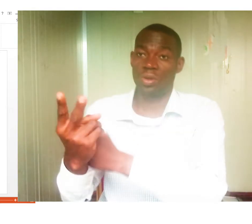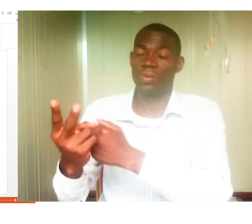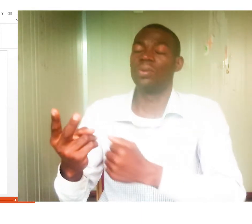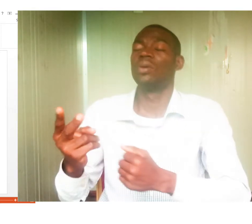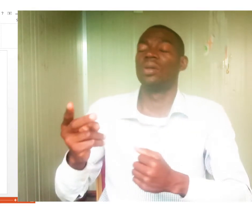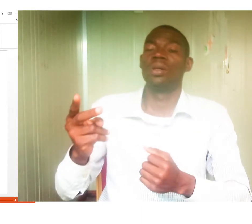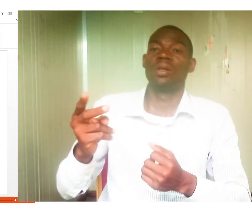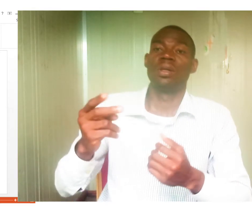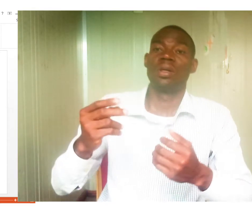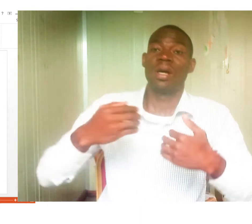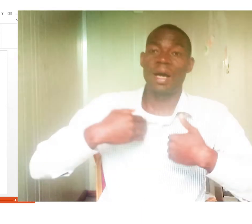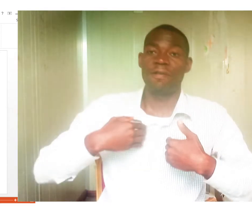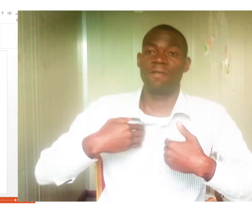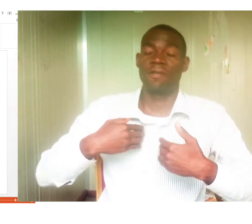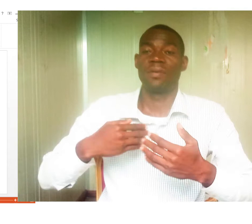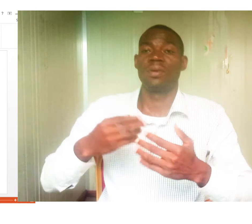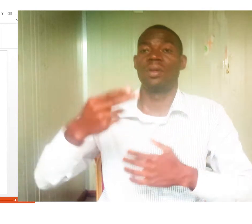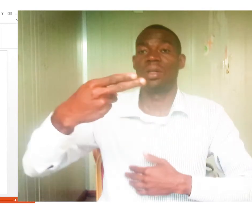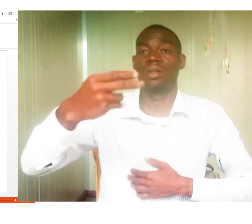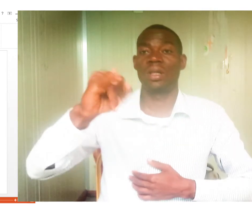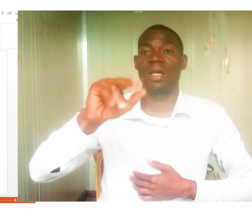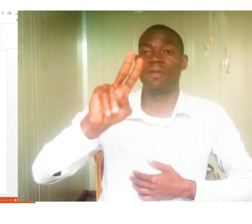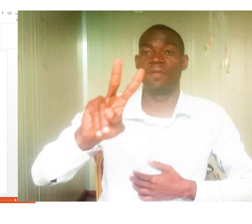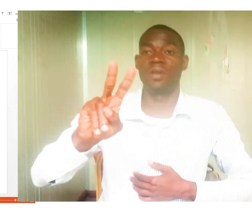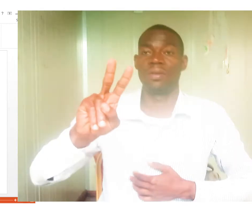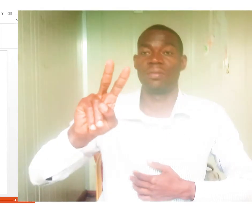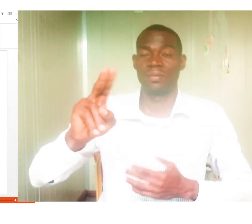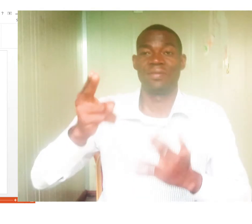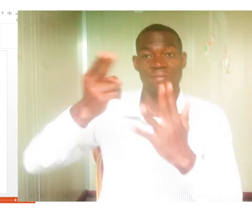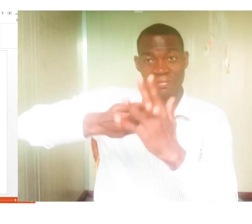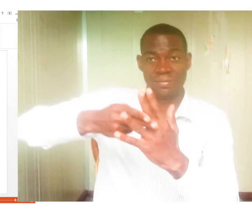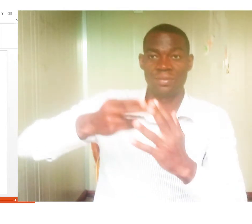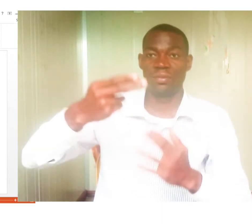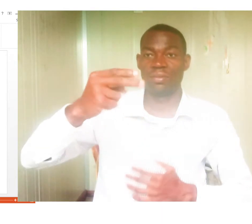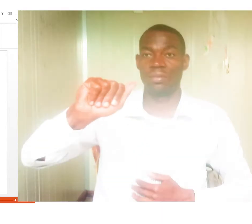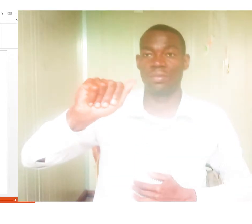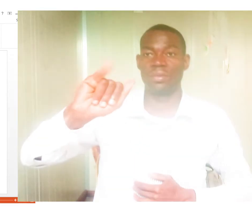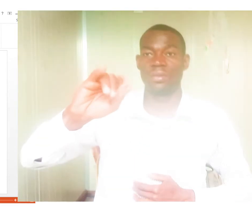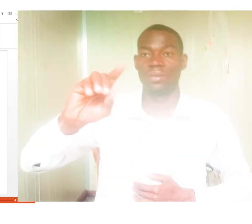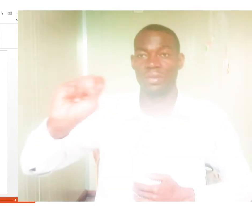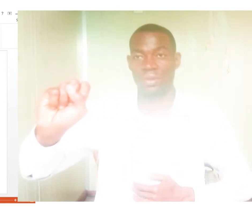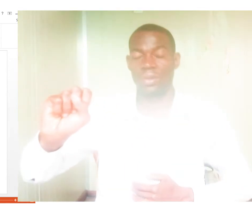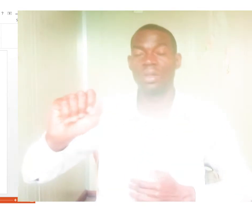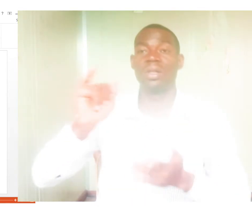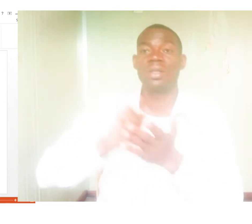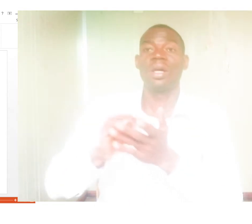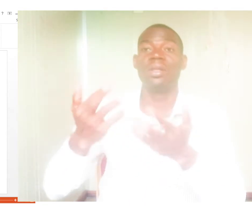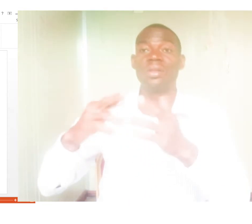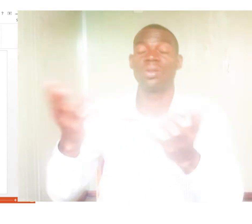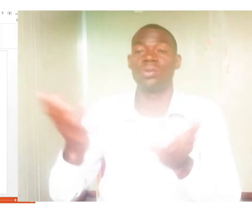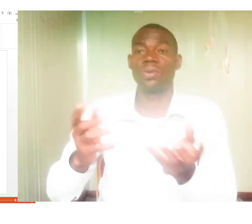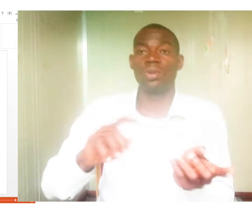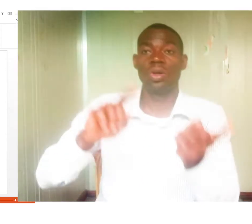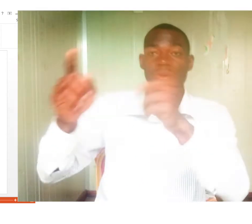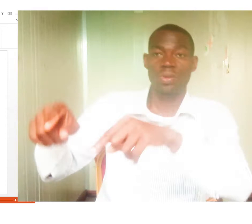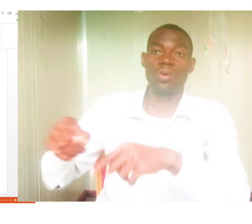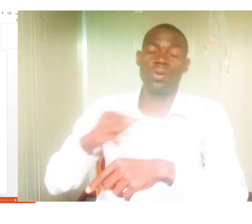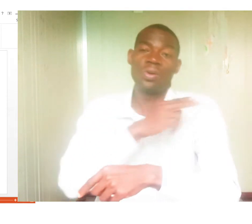once a day. That leads to, that rendered them into